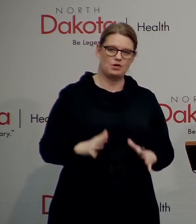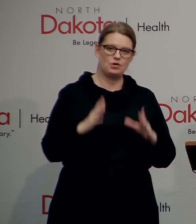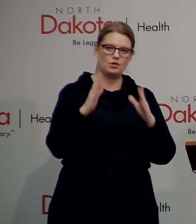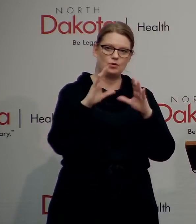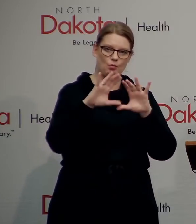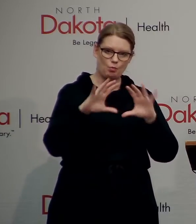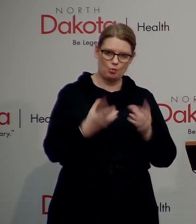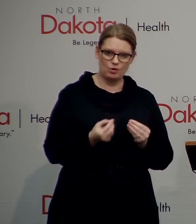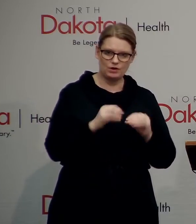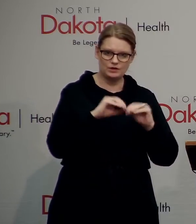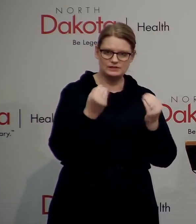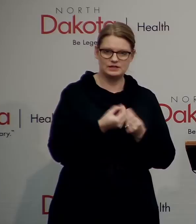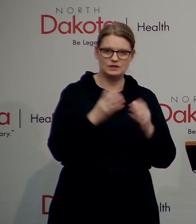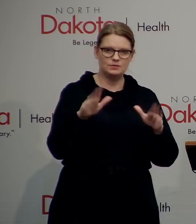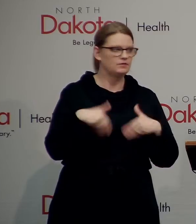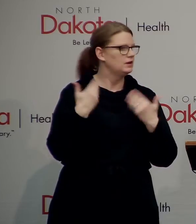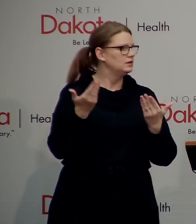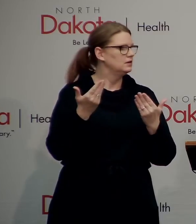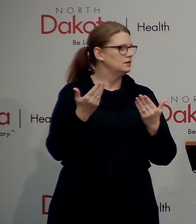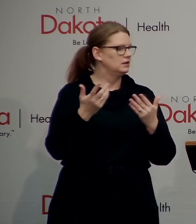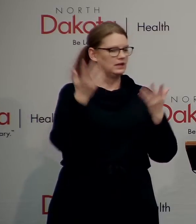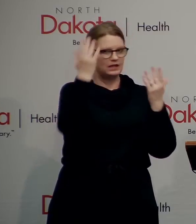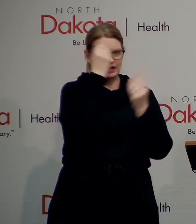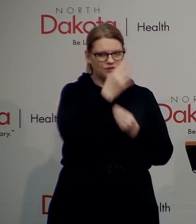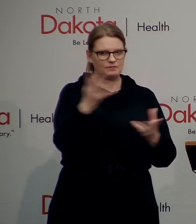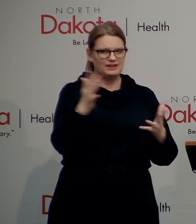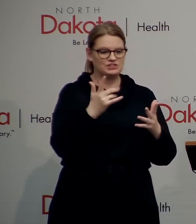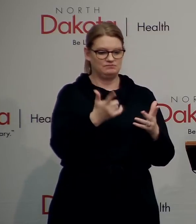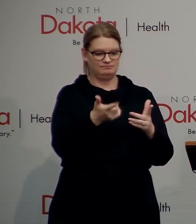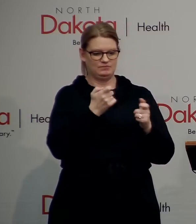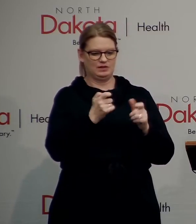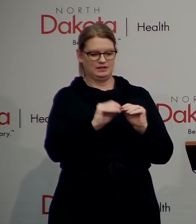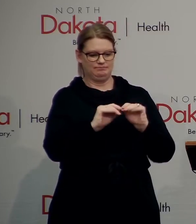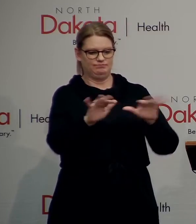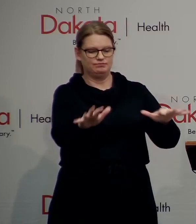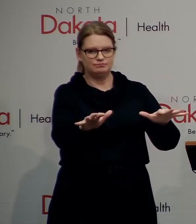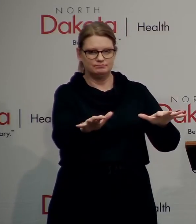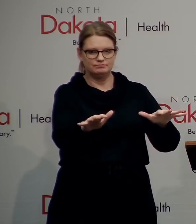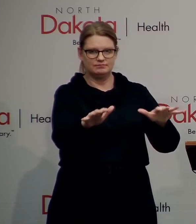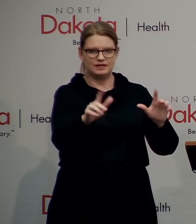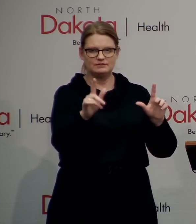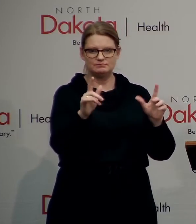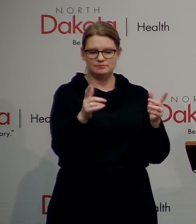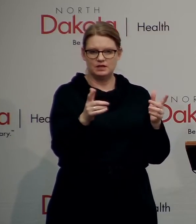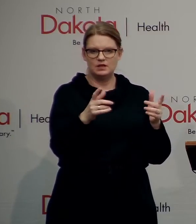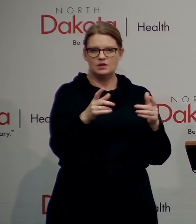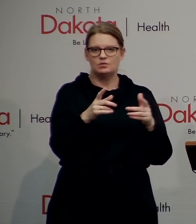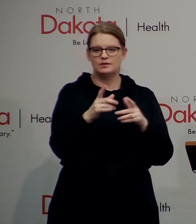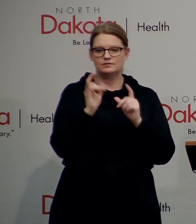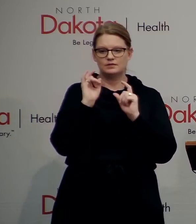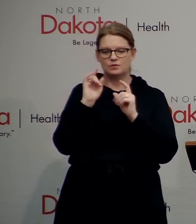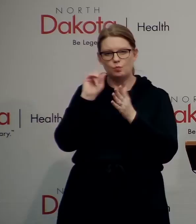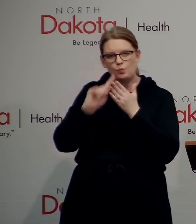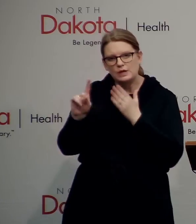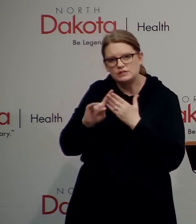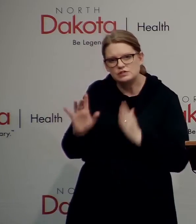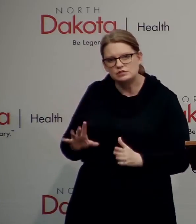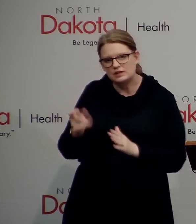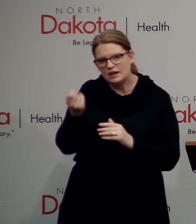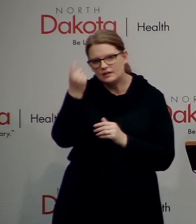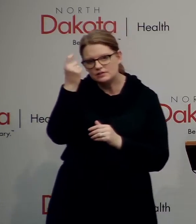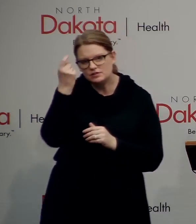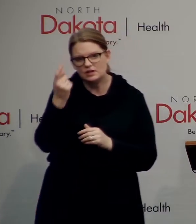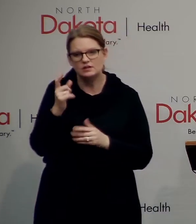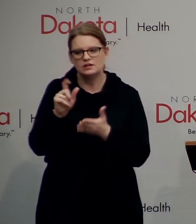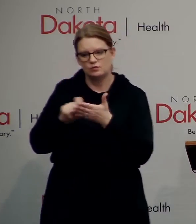able to provide you important resources and information as quickly and as clearly as possible. We have assigned researchers to understand draft